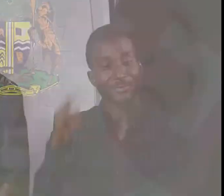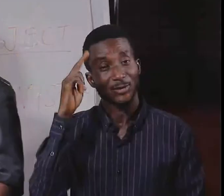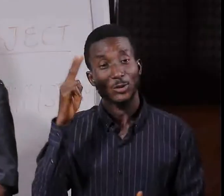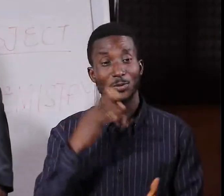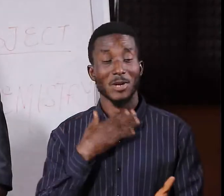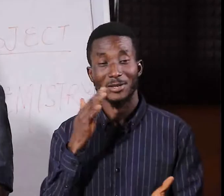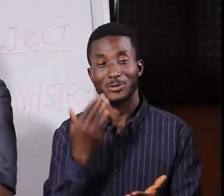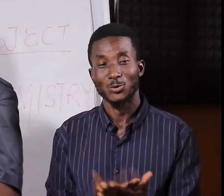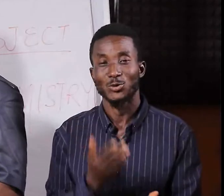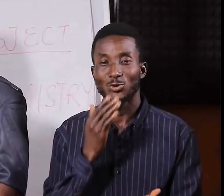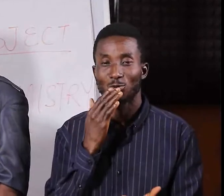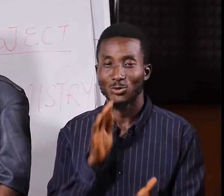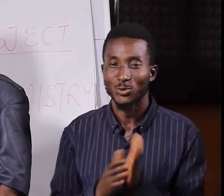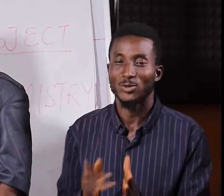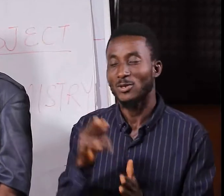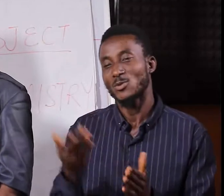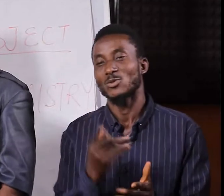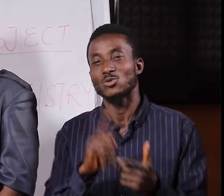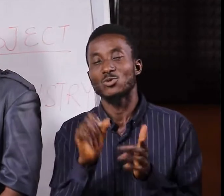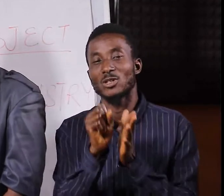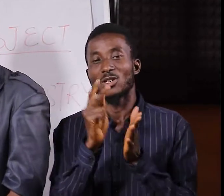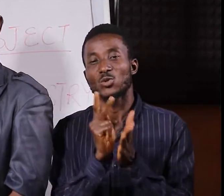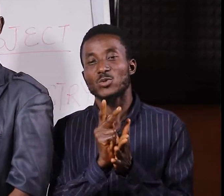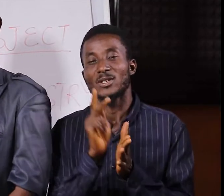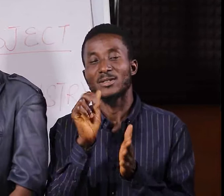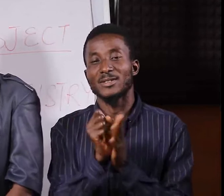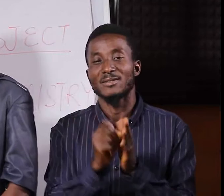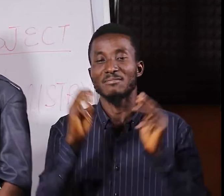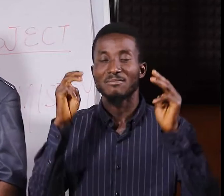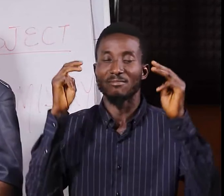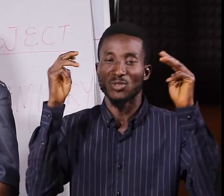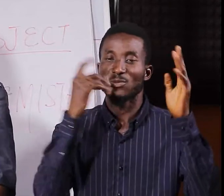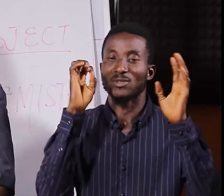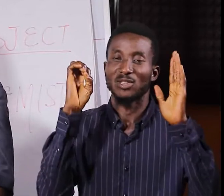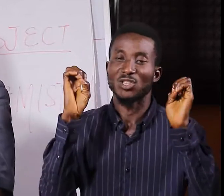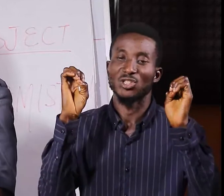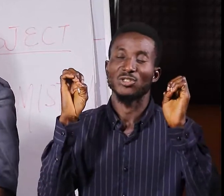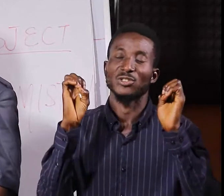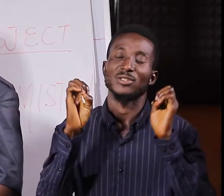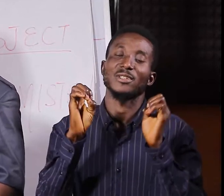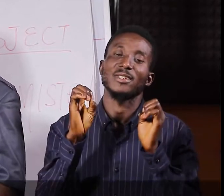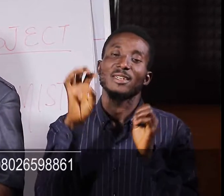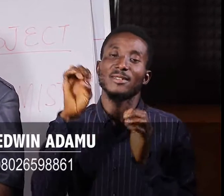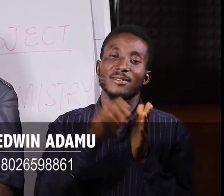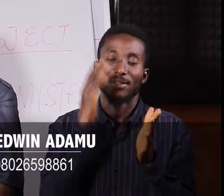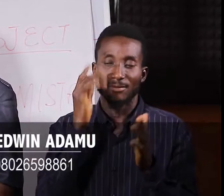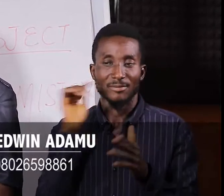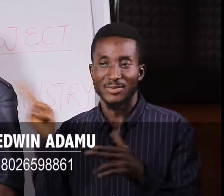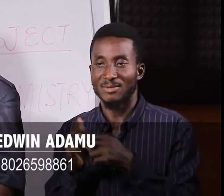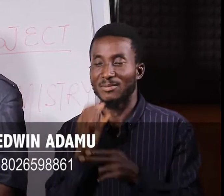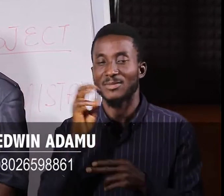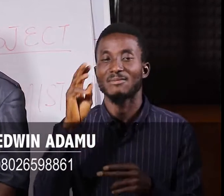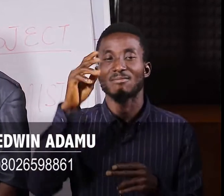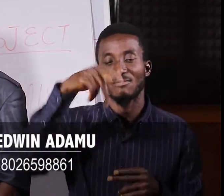Hello, my good students. You are welcome to Kaduna State Ministry of Education e-learning platform. My name is Mr. Philip